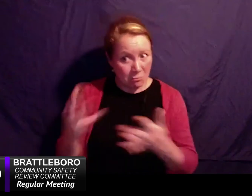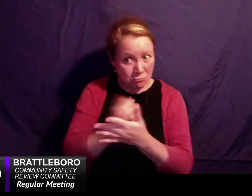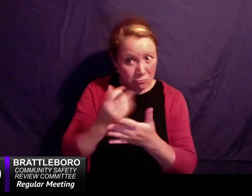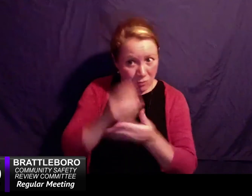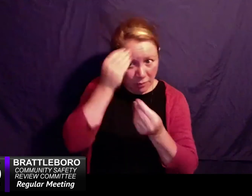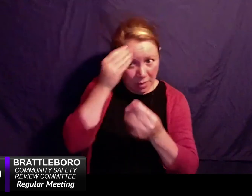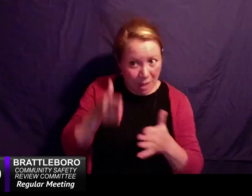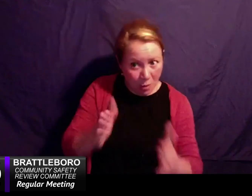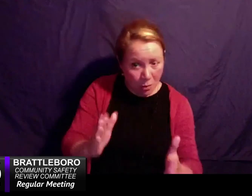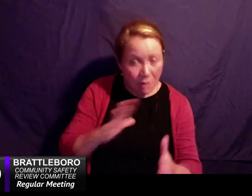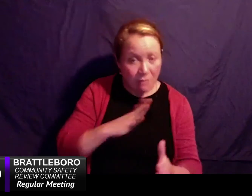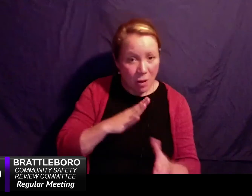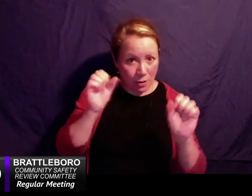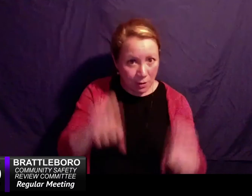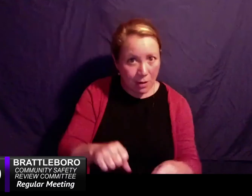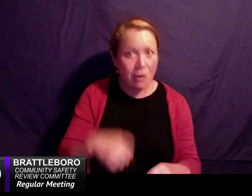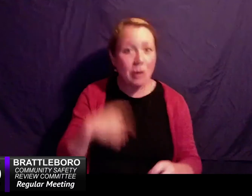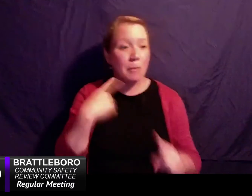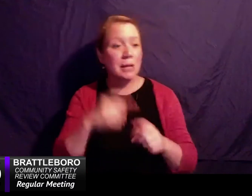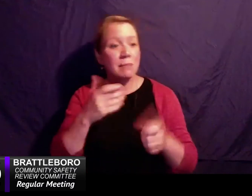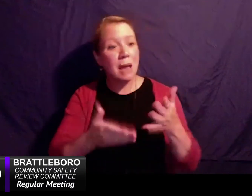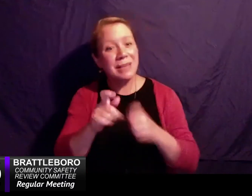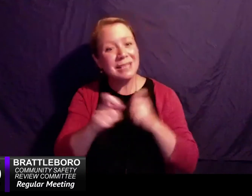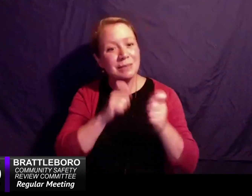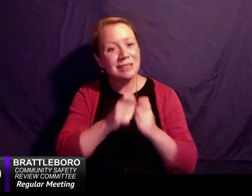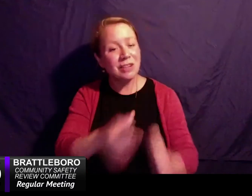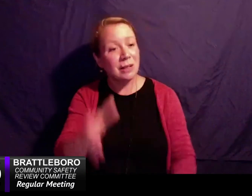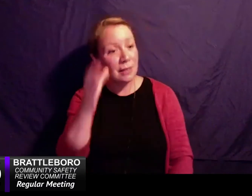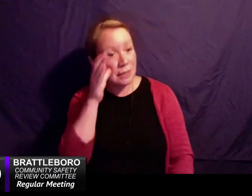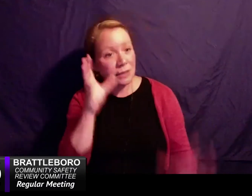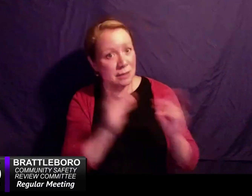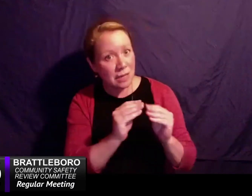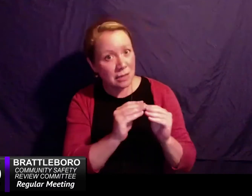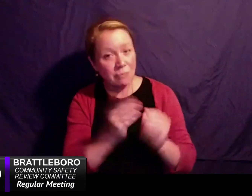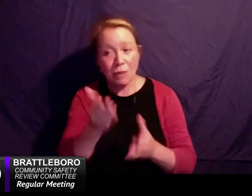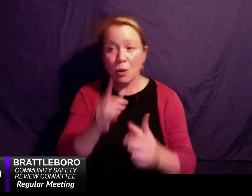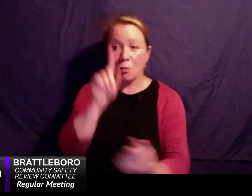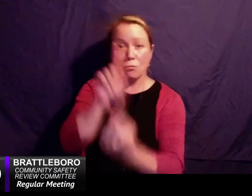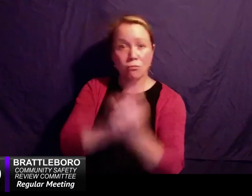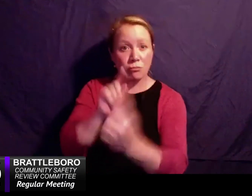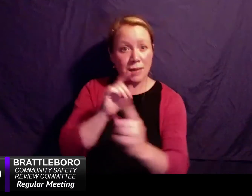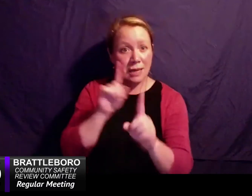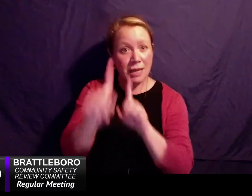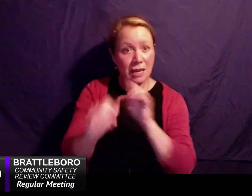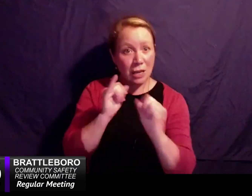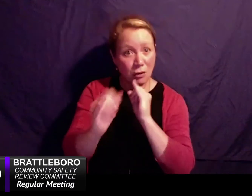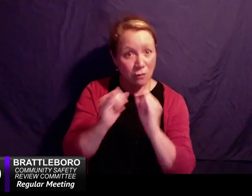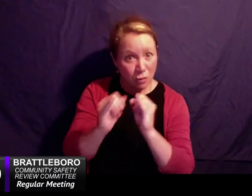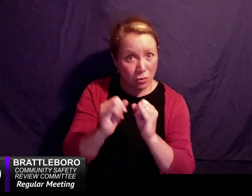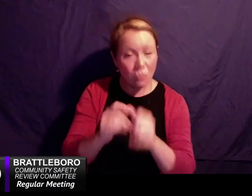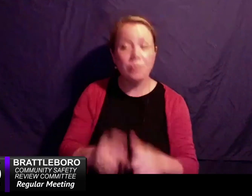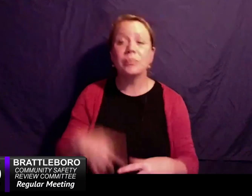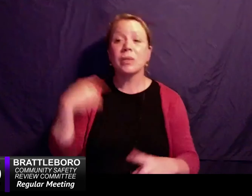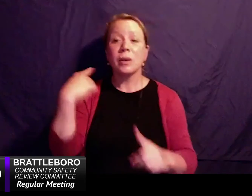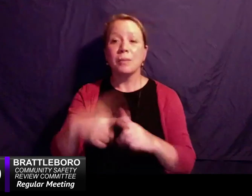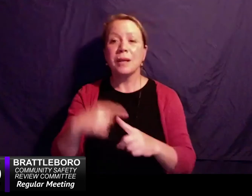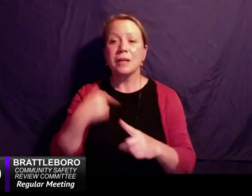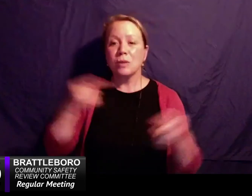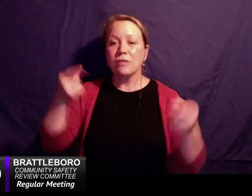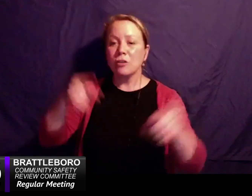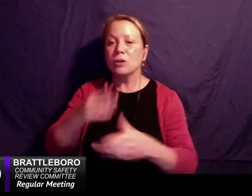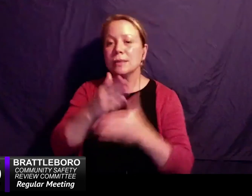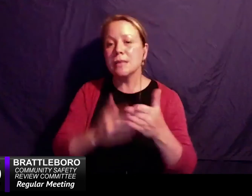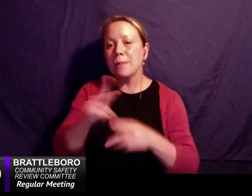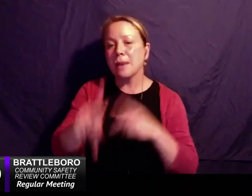We may do some specific listening sessions. We may do one-on-one interviews, and we have agreed to do some form of anonymous